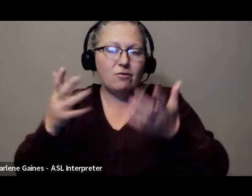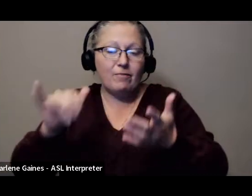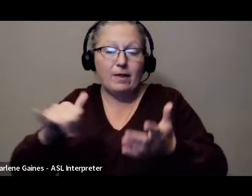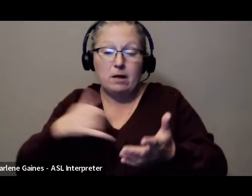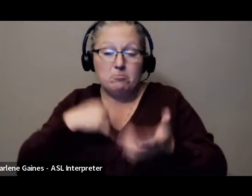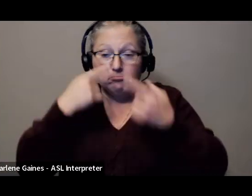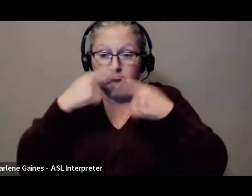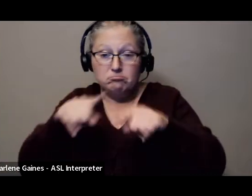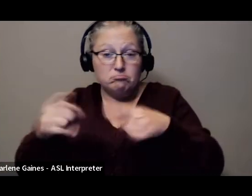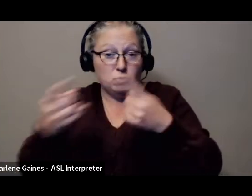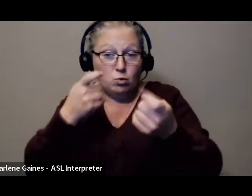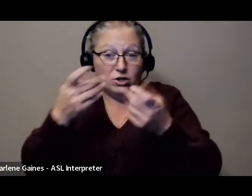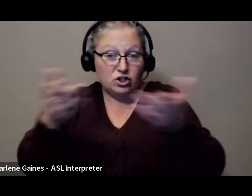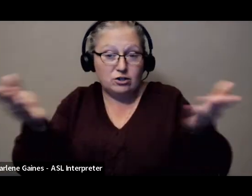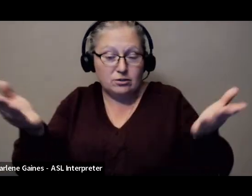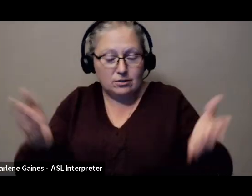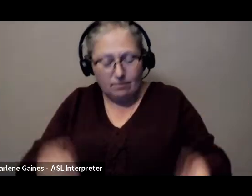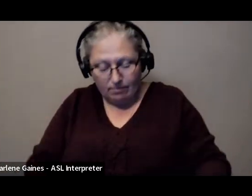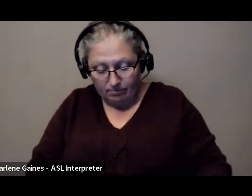happy to open it up to any questions.